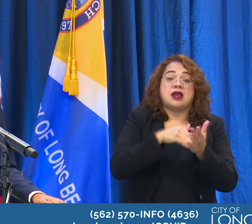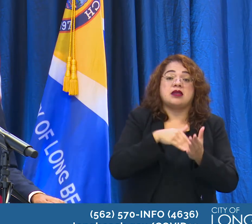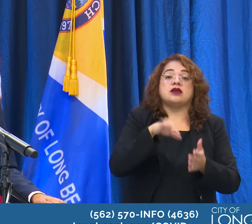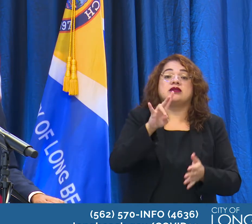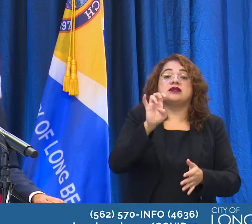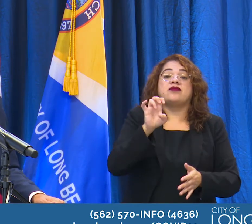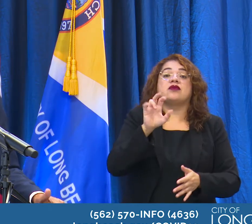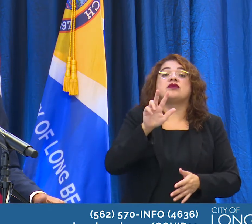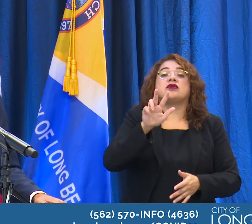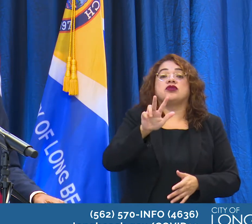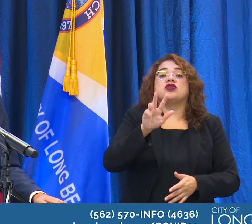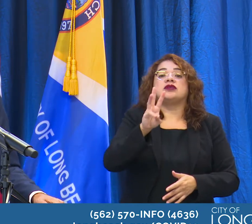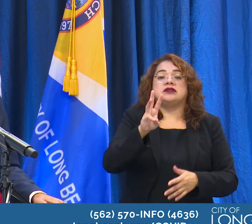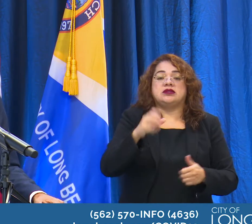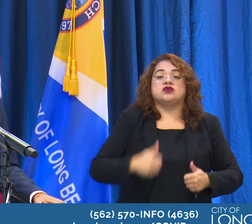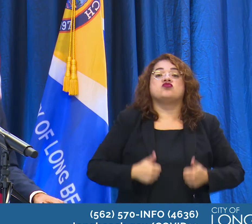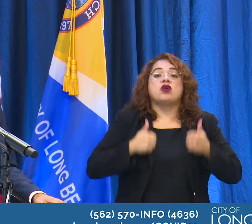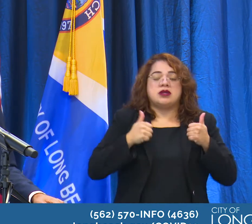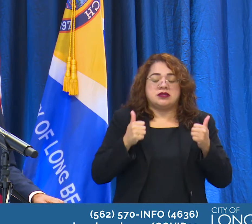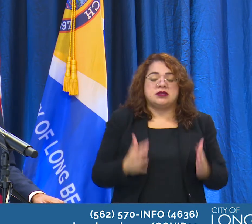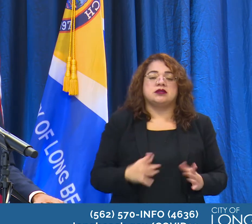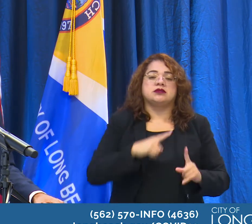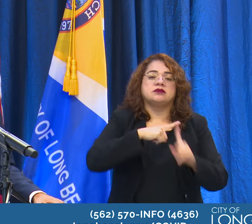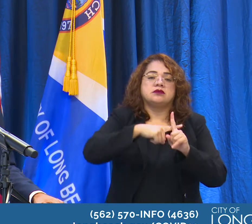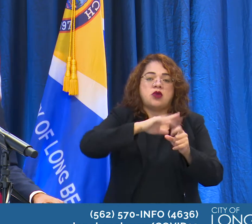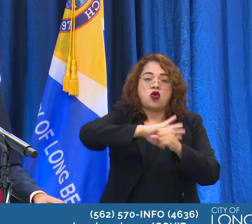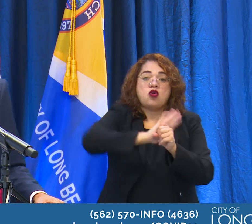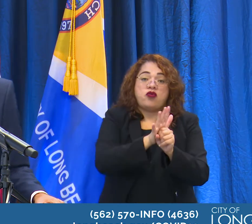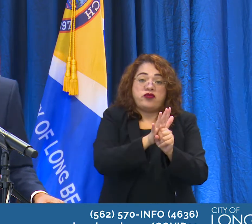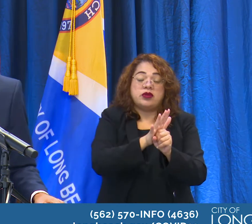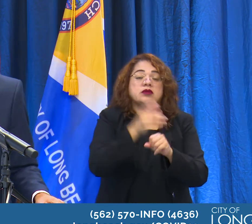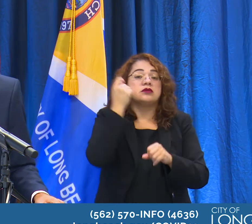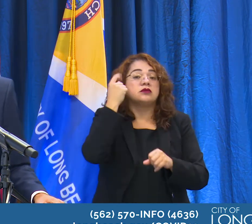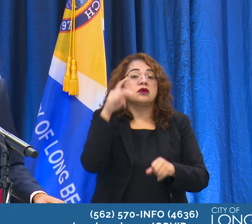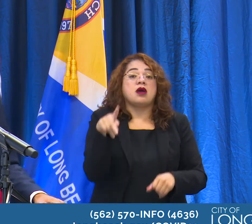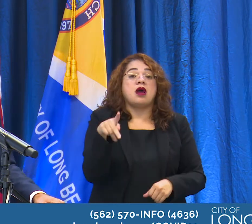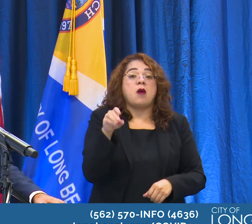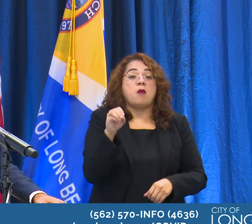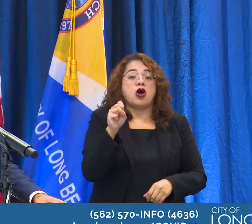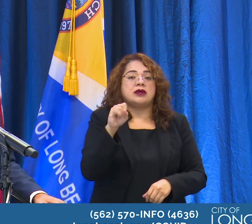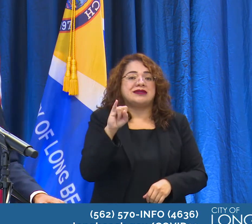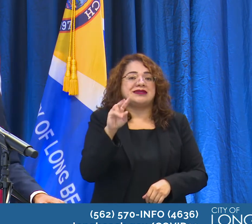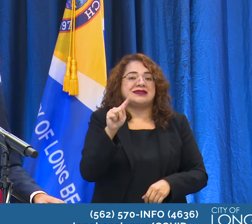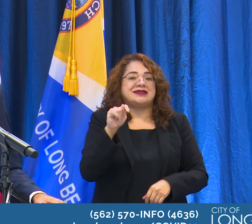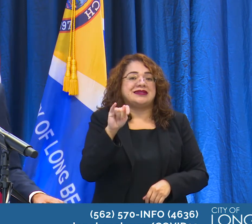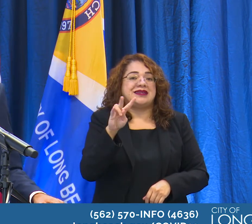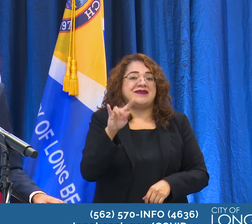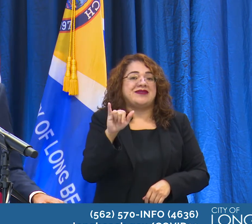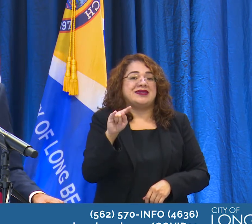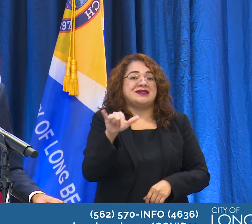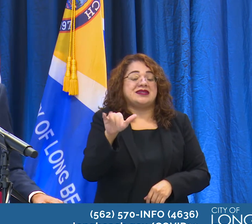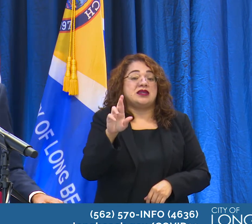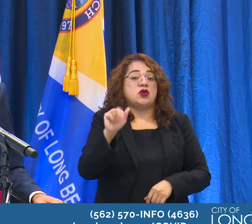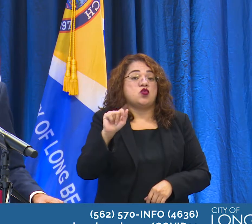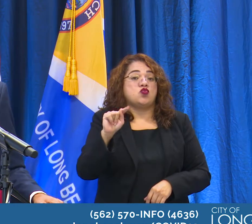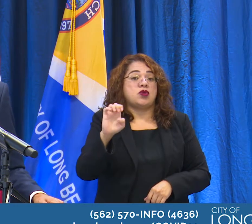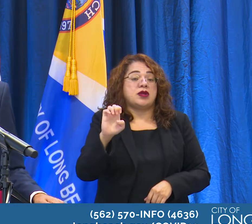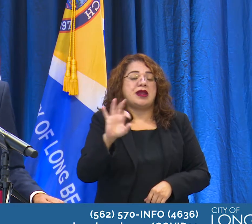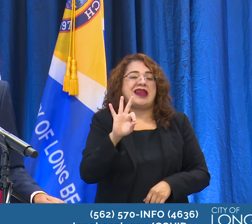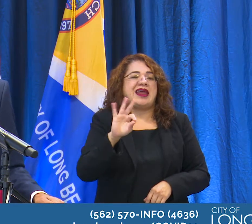9,736 residents who have tested positive. I want to share our positivity rate. Our positivity rate is at